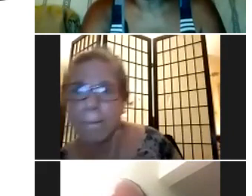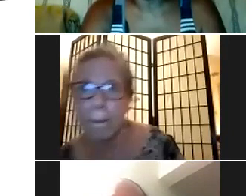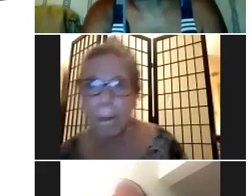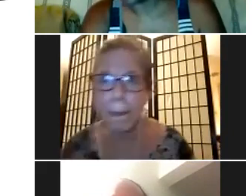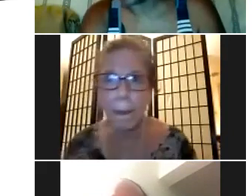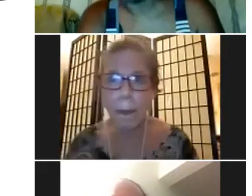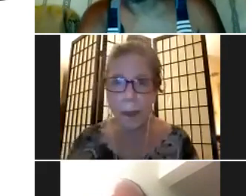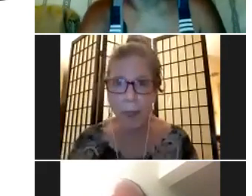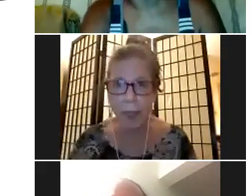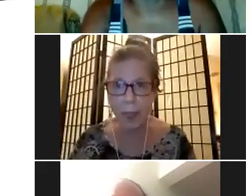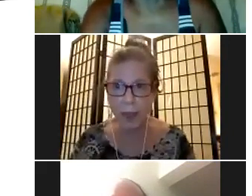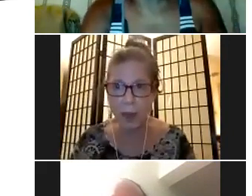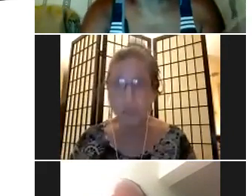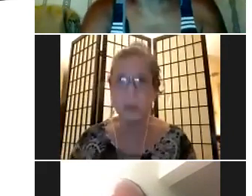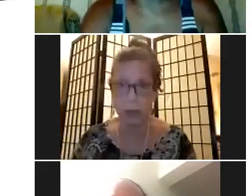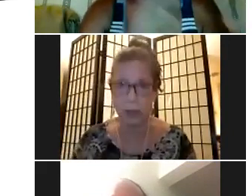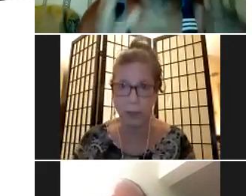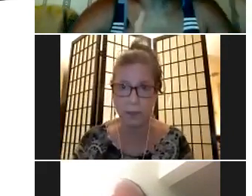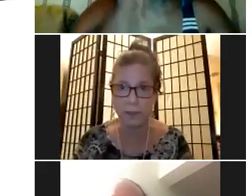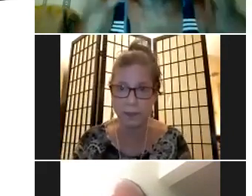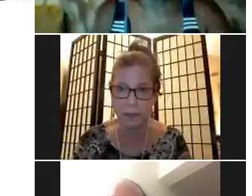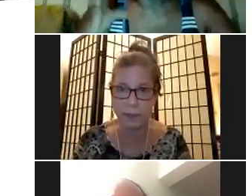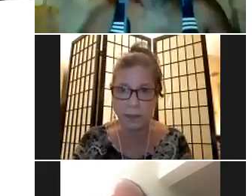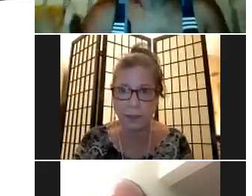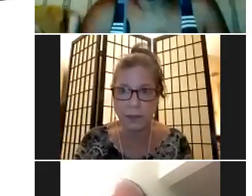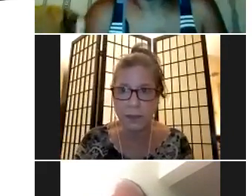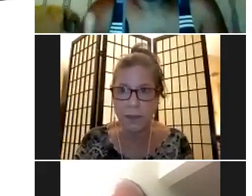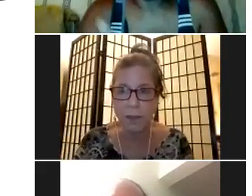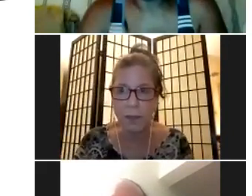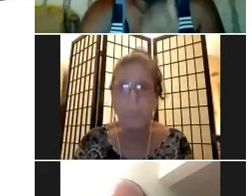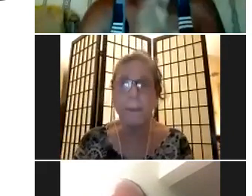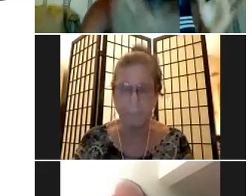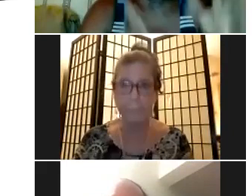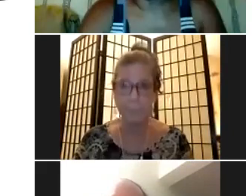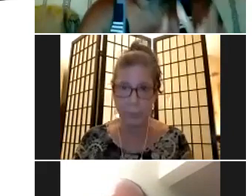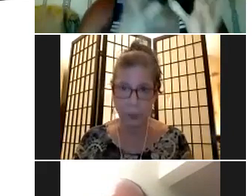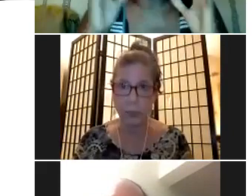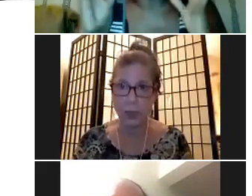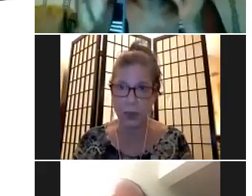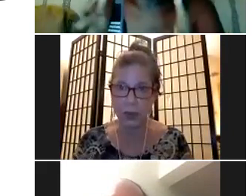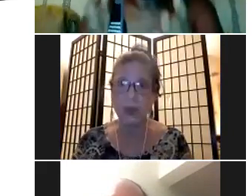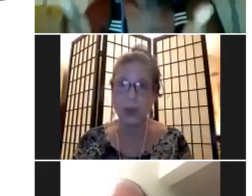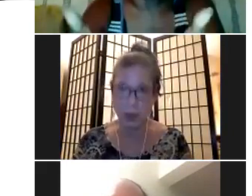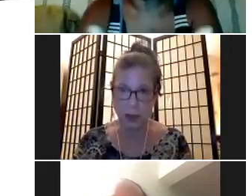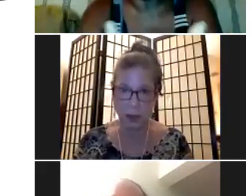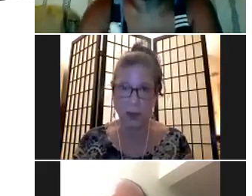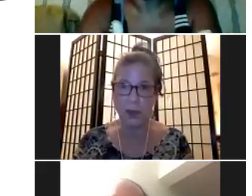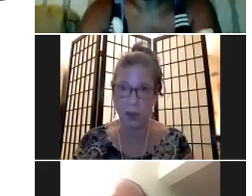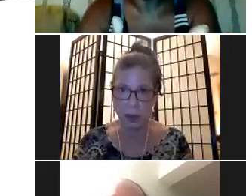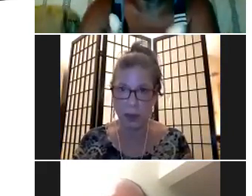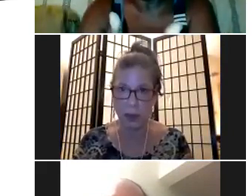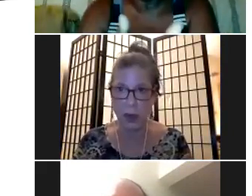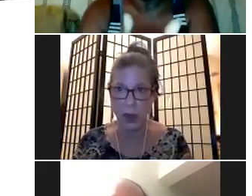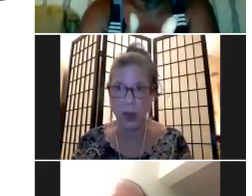places is not so true. It's just depending. You know what I'm saying? Where you are, like you said, you were